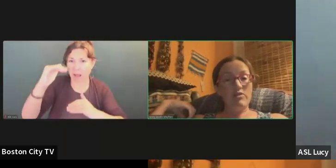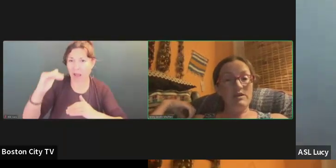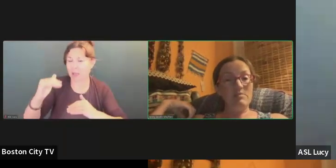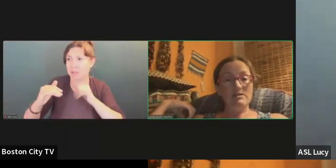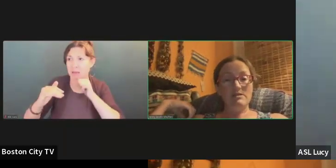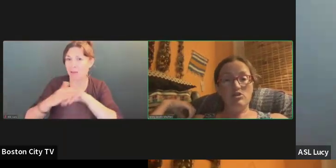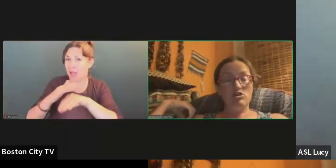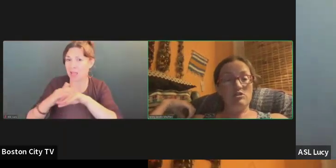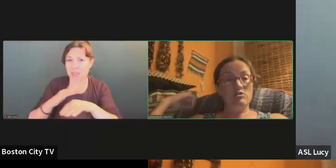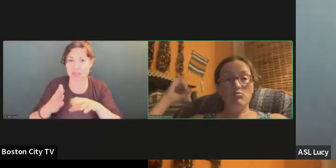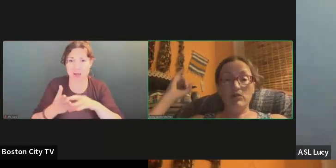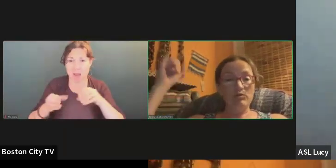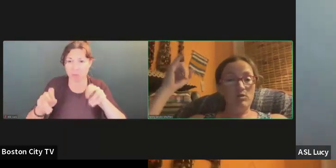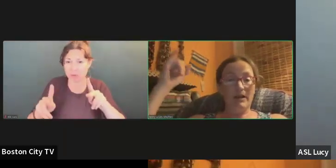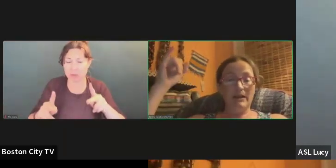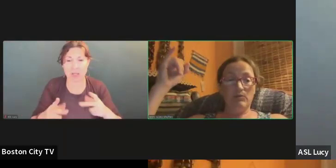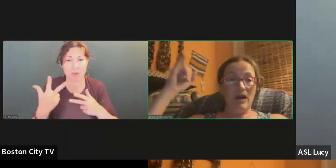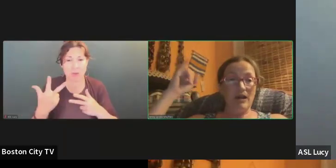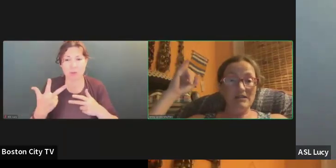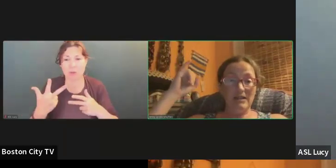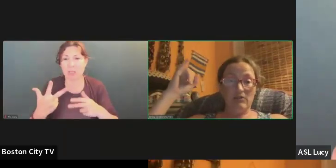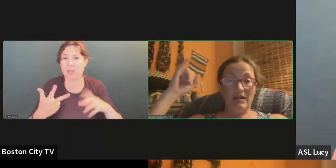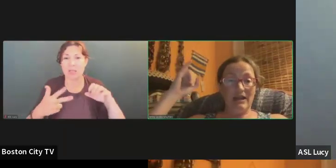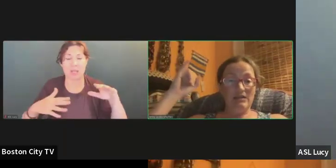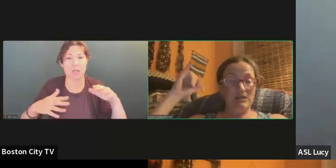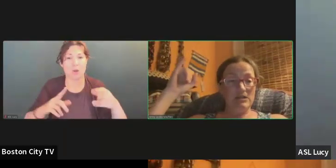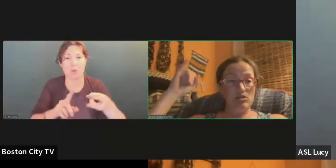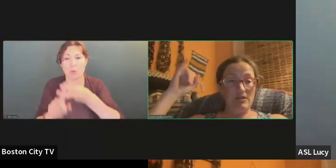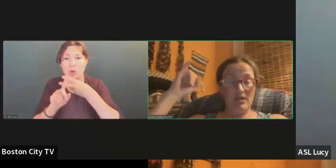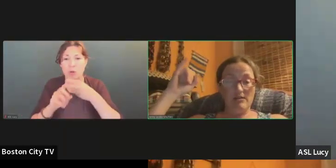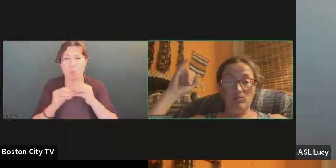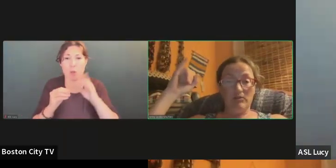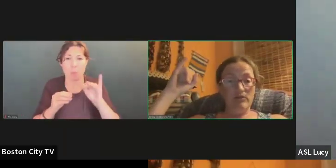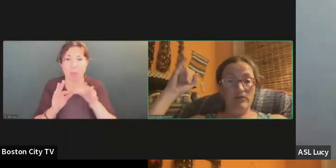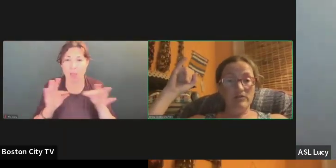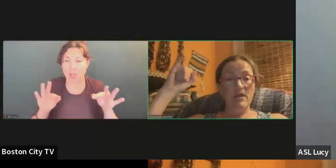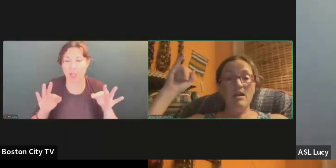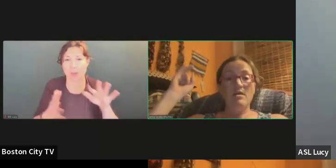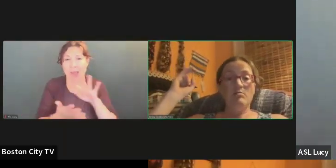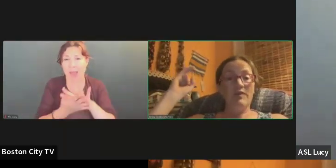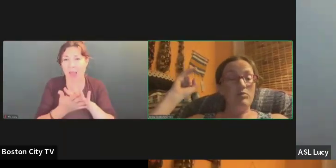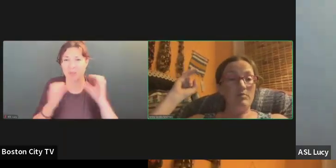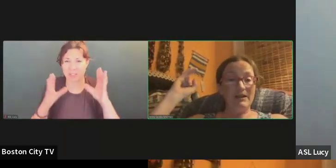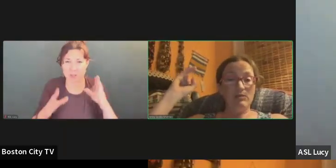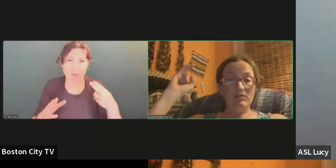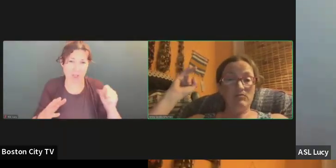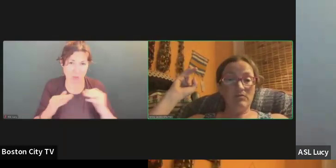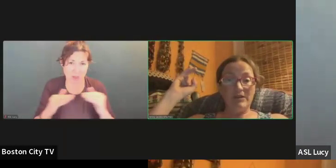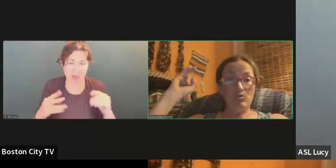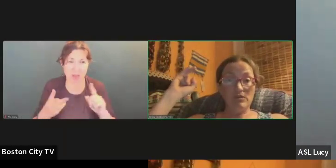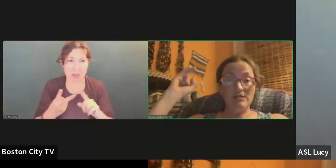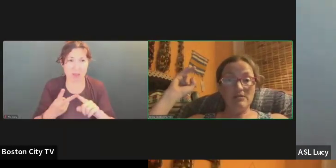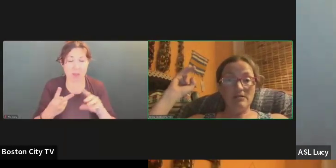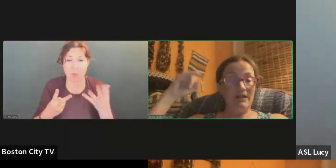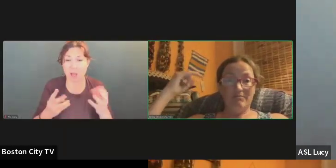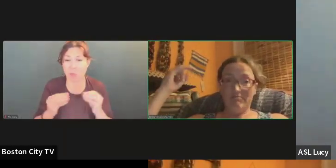3 basic suggestions: recruit more bilingual content area academic teachers at the high school level, provide more bilingual